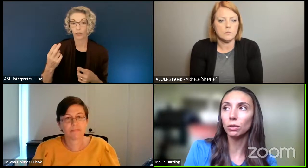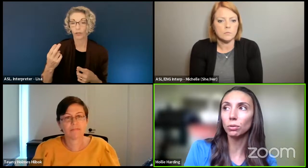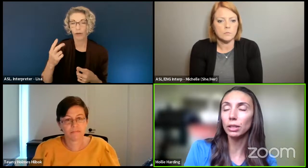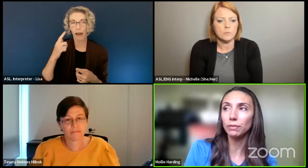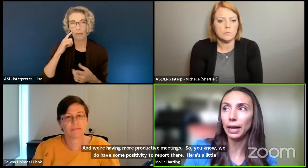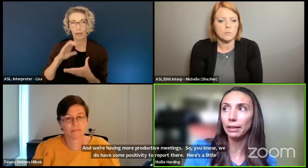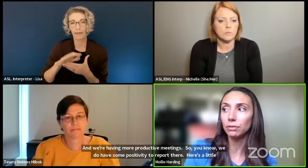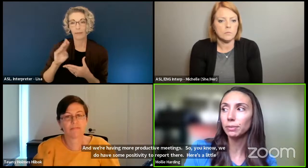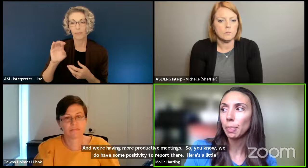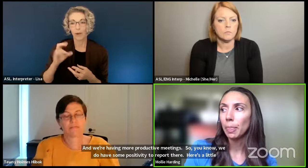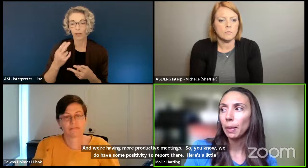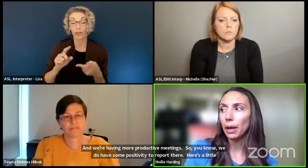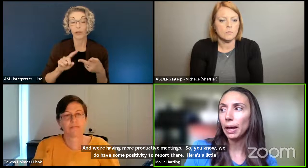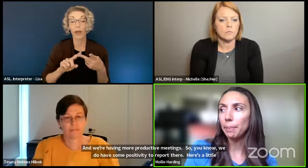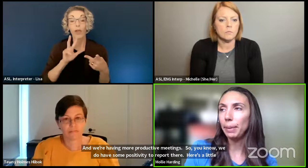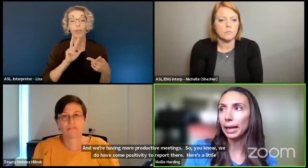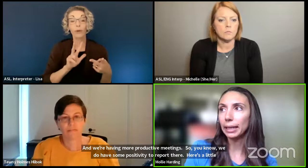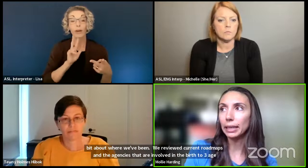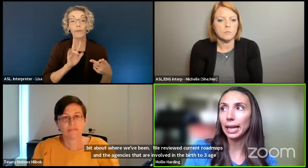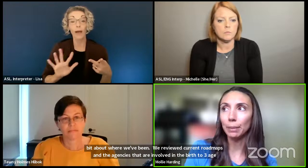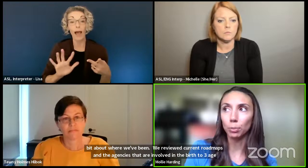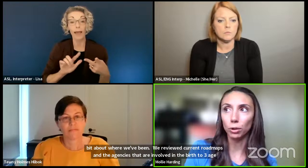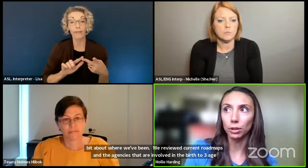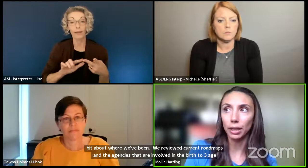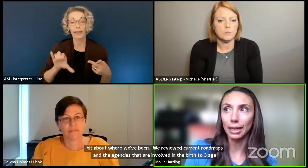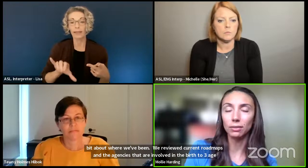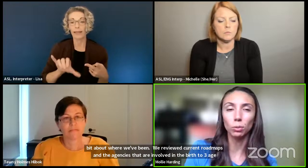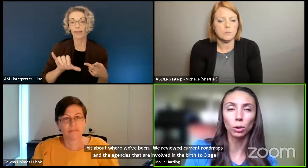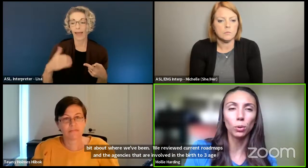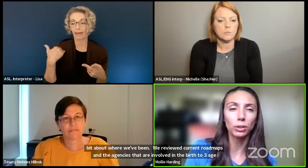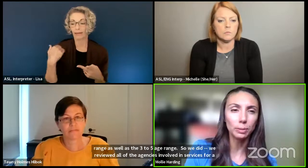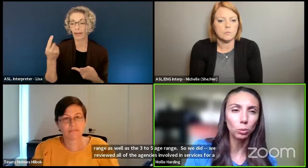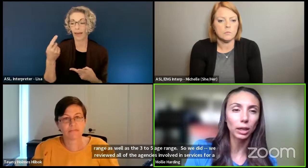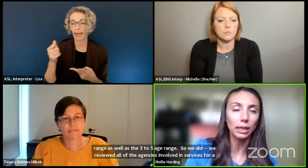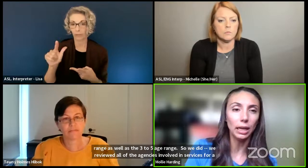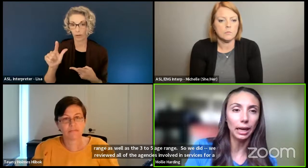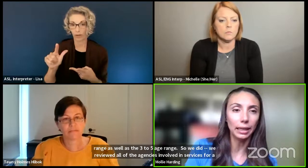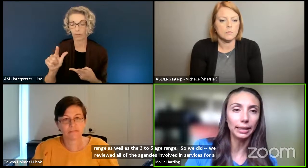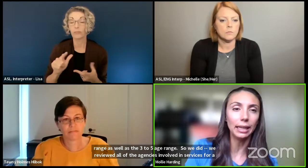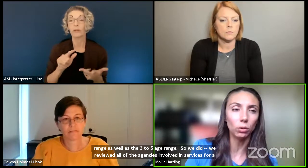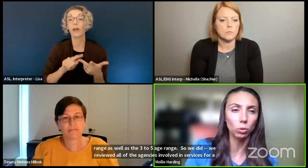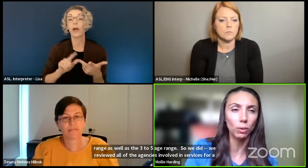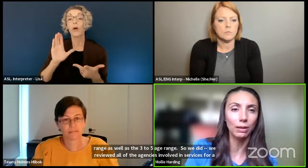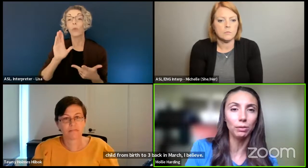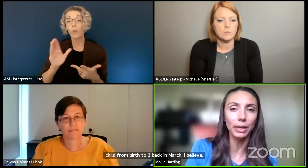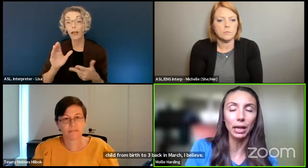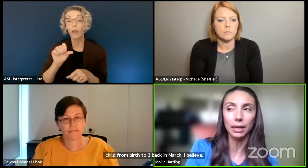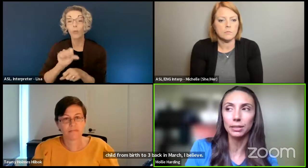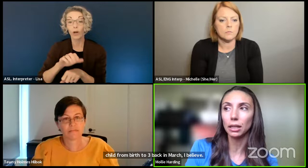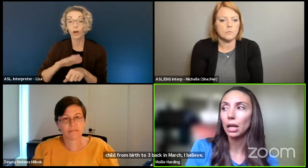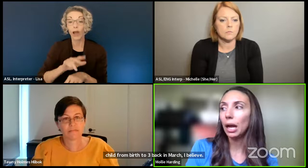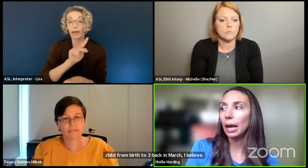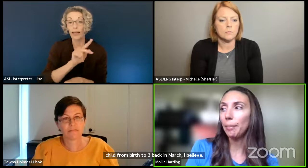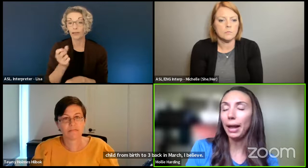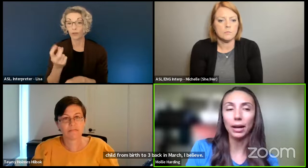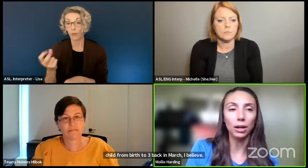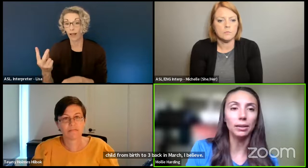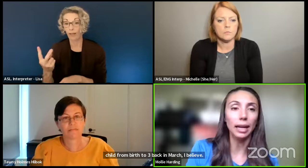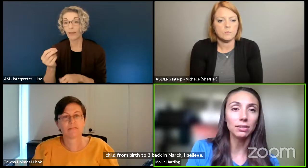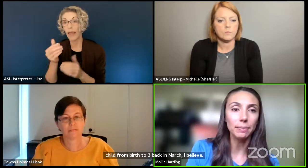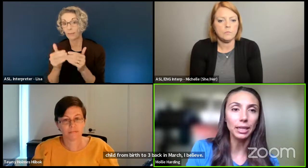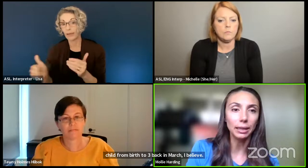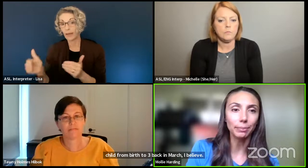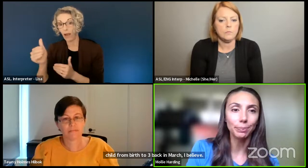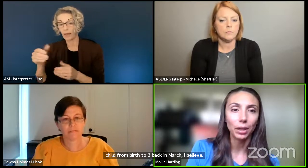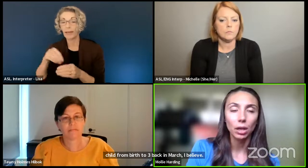then we did 3 to 5 back in April. And so we're going to be working on K through 12 and beyond at